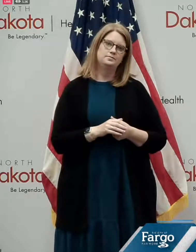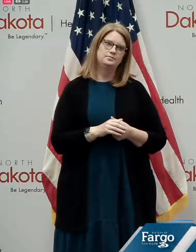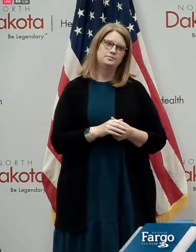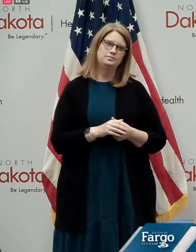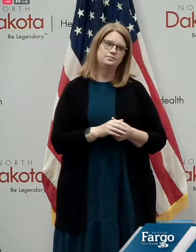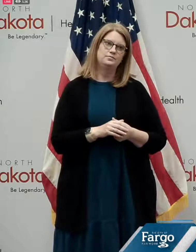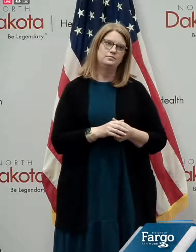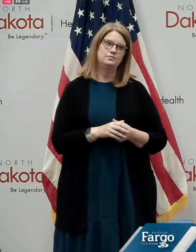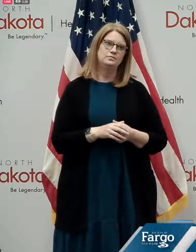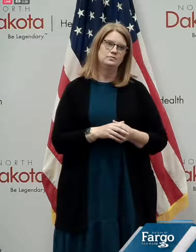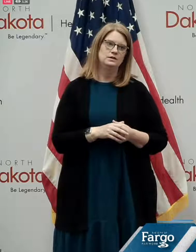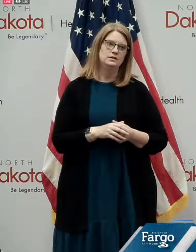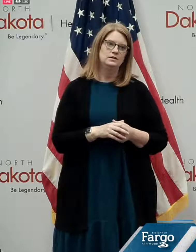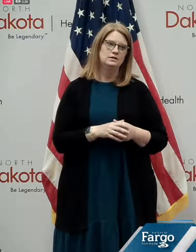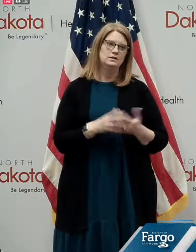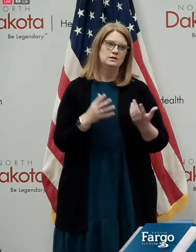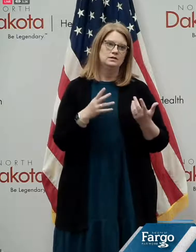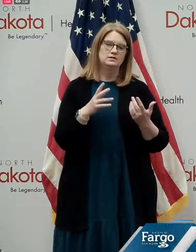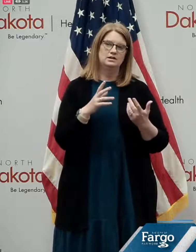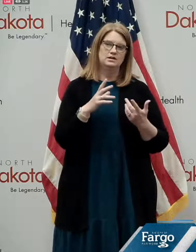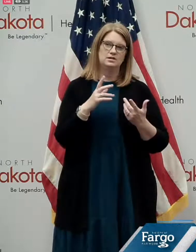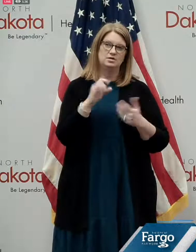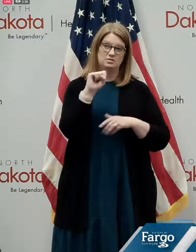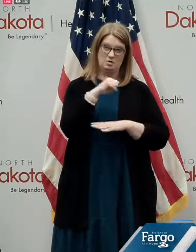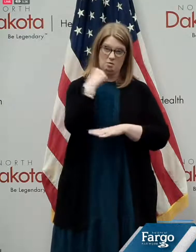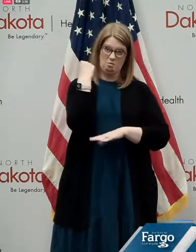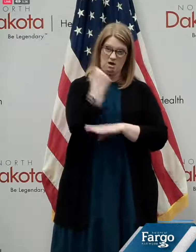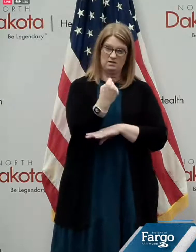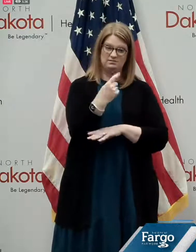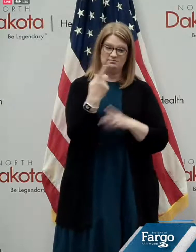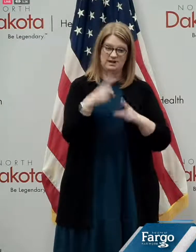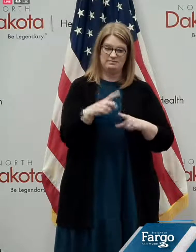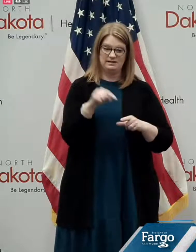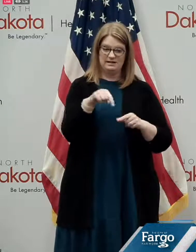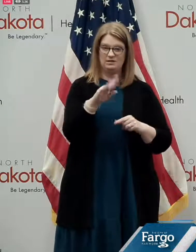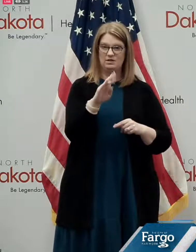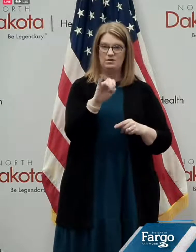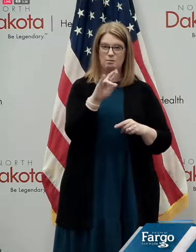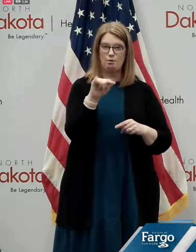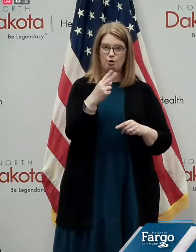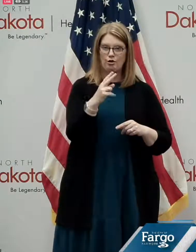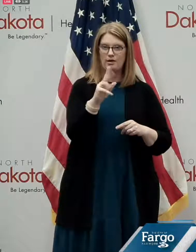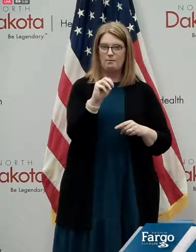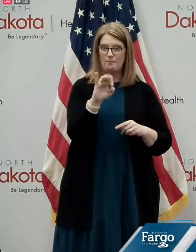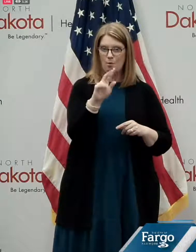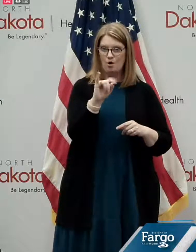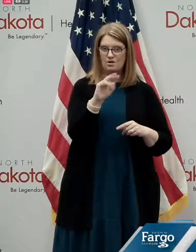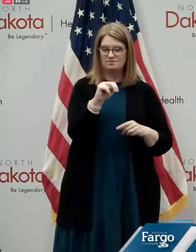high cases, driven by what's going on in Burley and Morton. We're seeing,